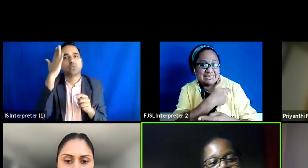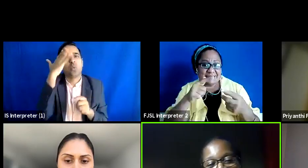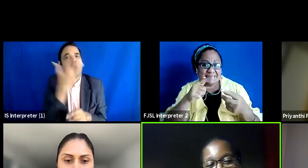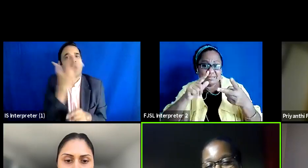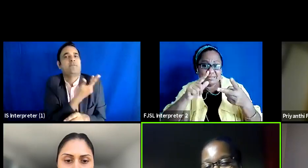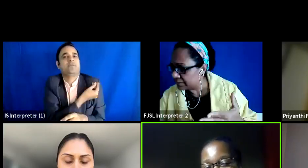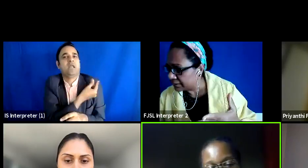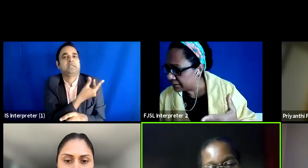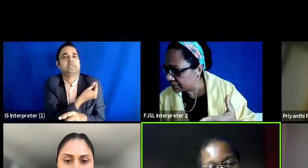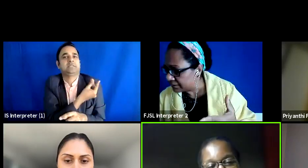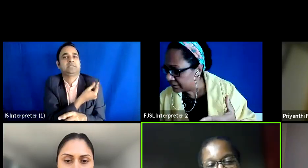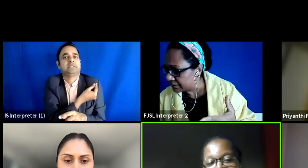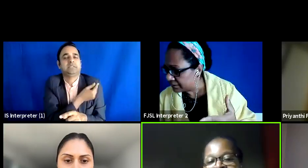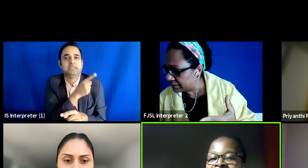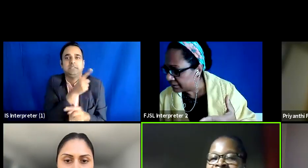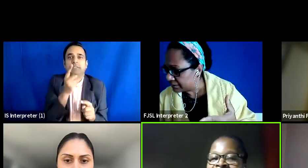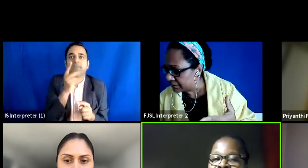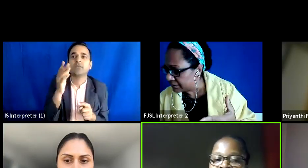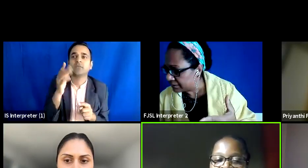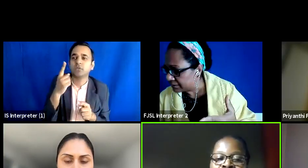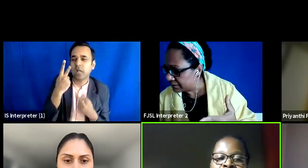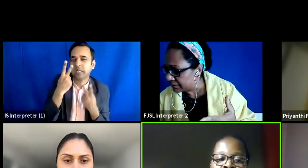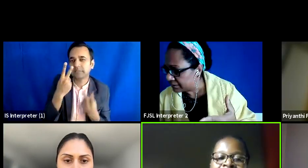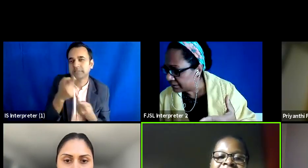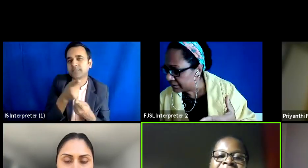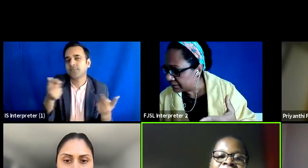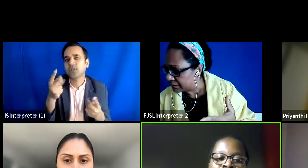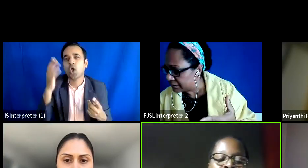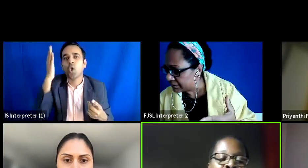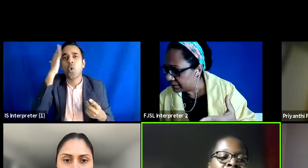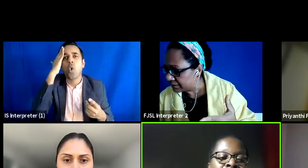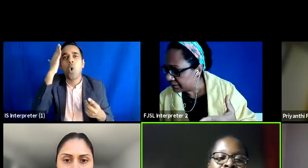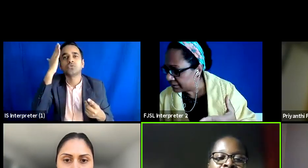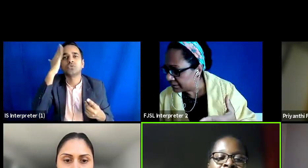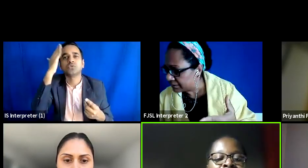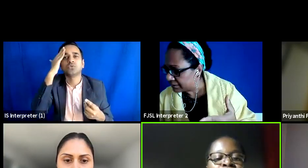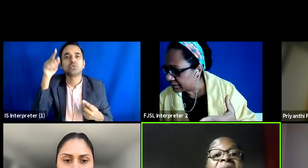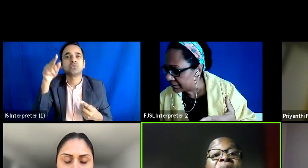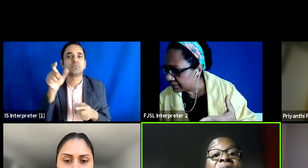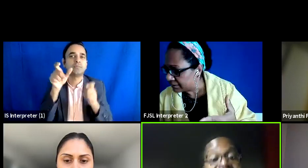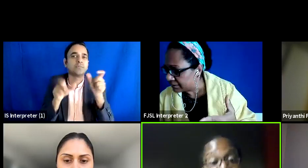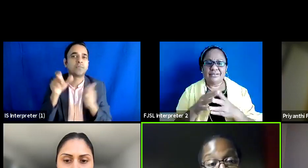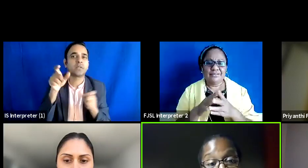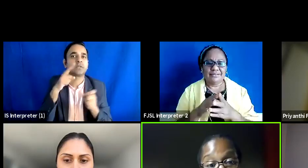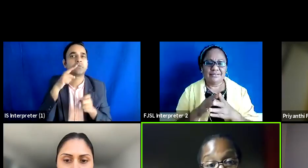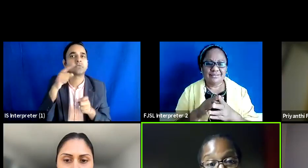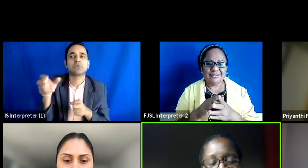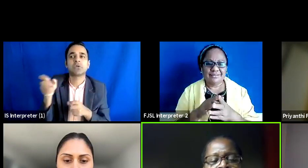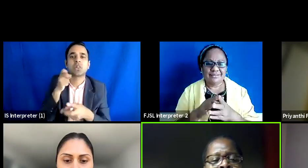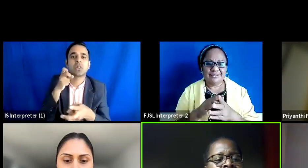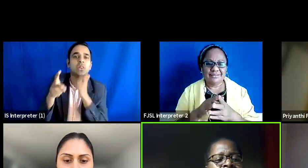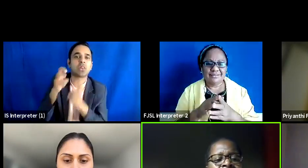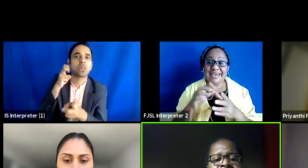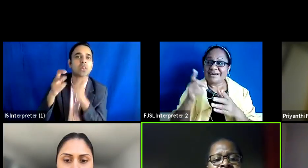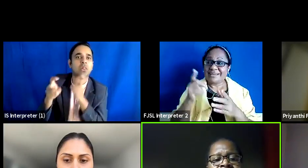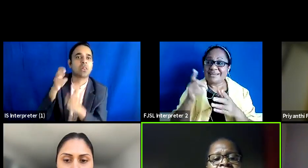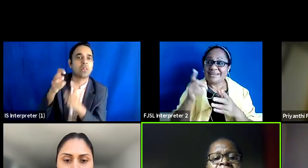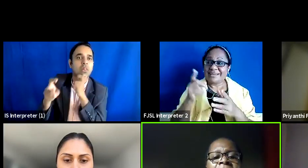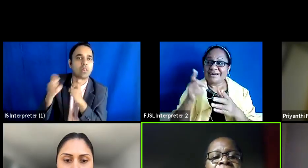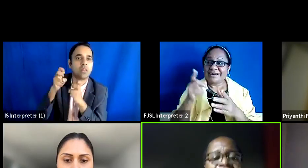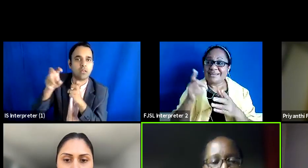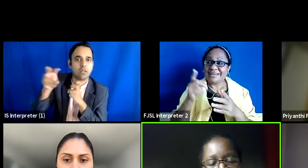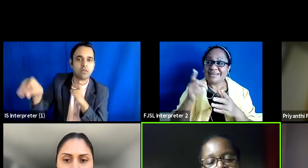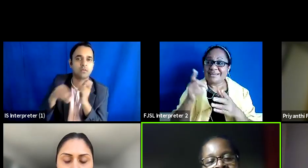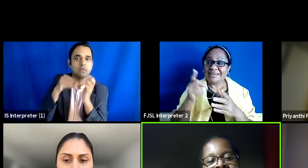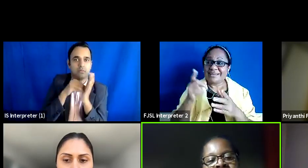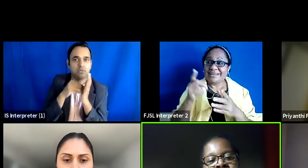corporations came up with this vaccine and, you know, we are supposed to give credit to them. But I have